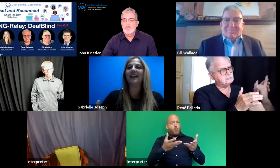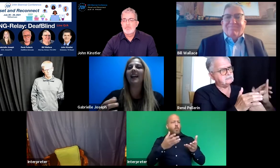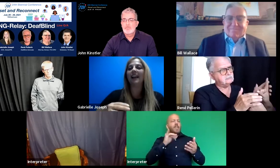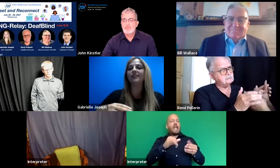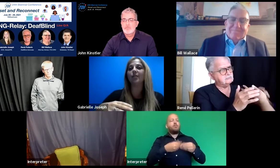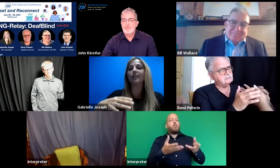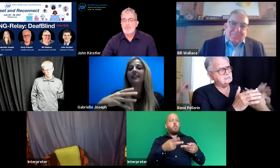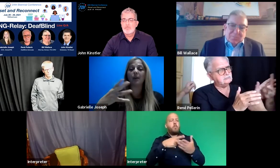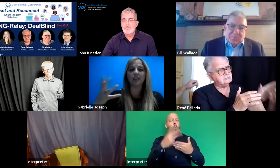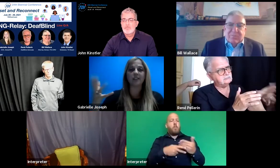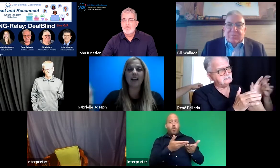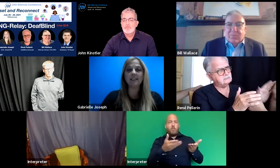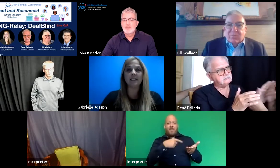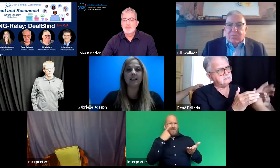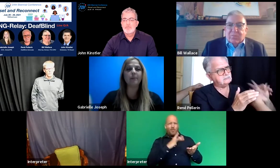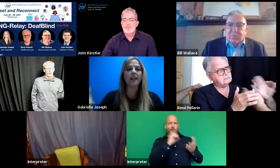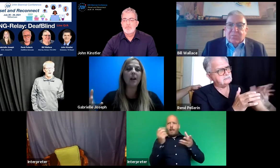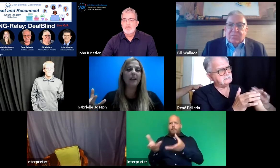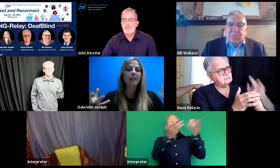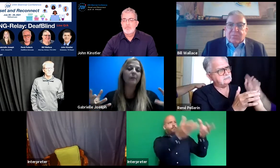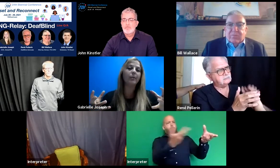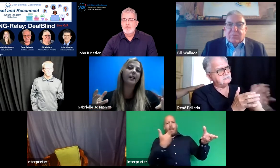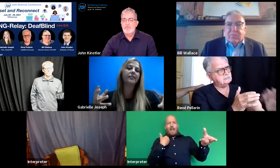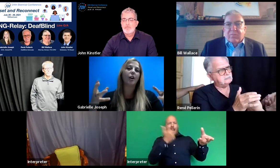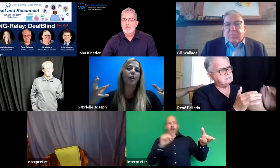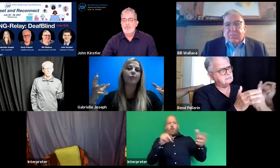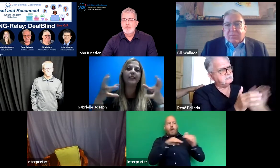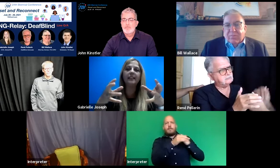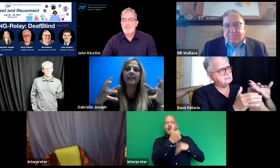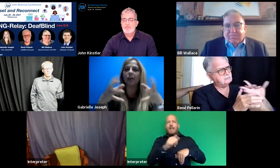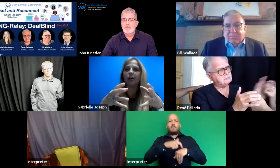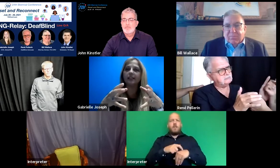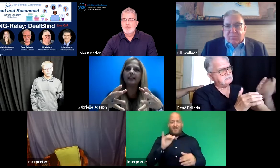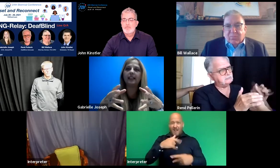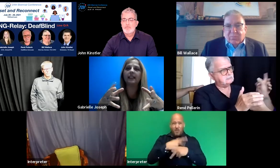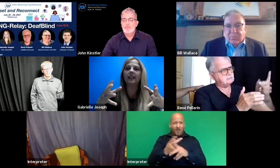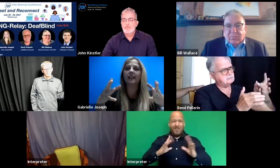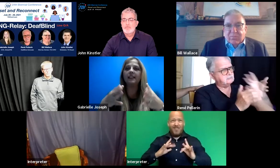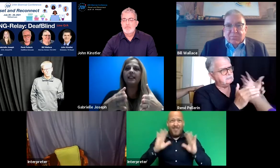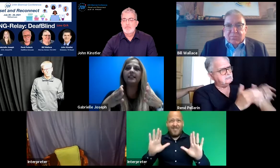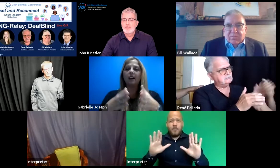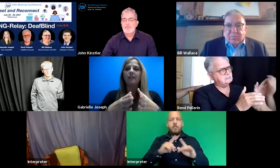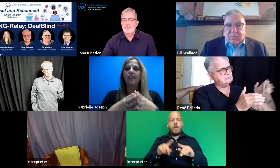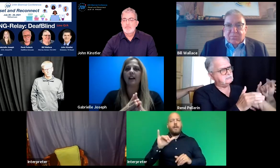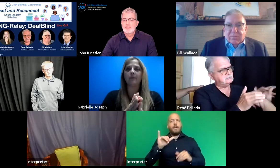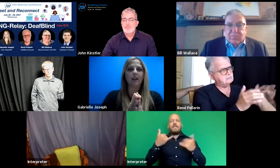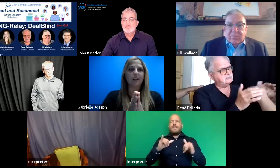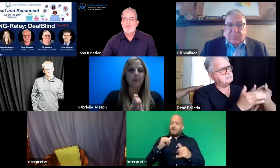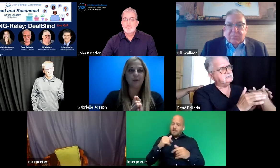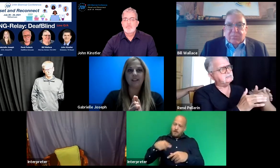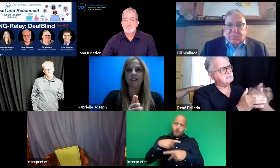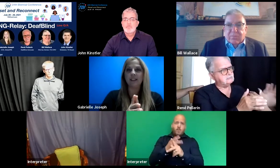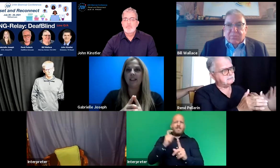right? And so these products are excellent, but how many of the products are really targeting the needs of the